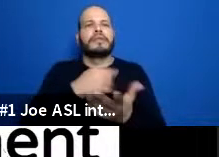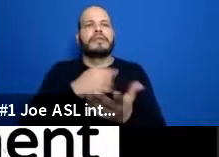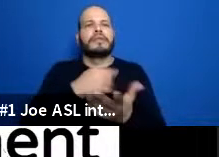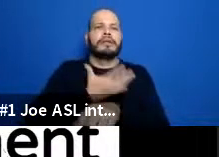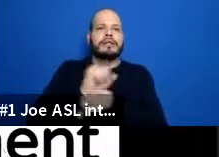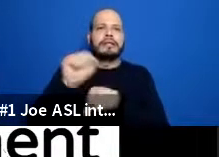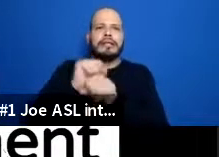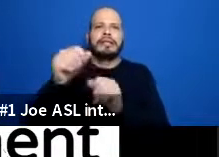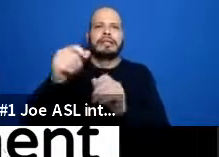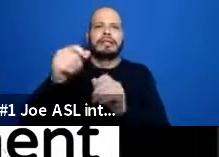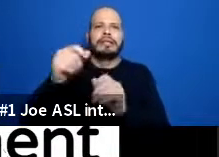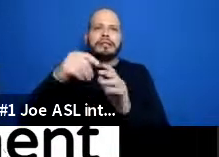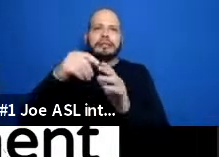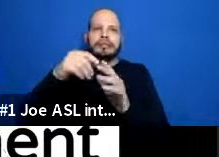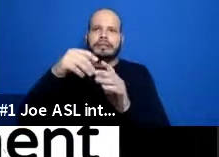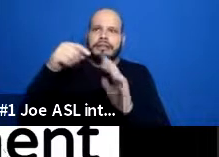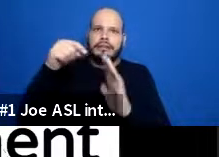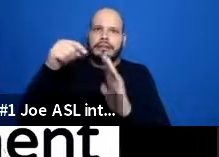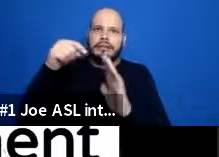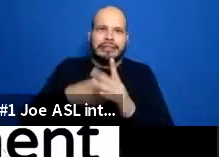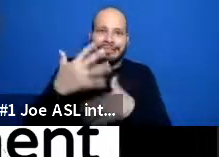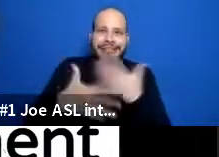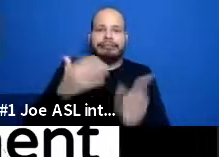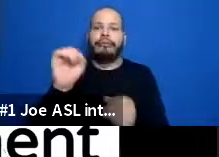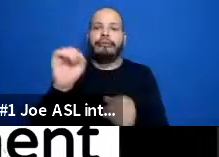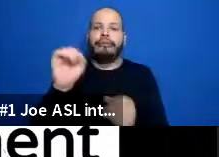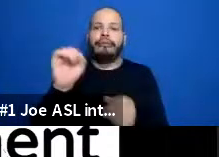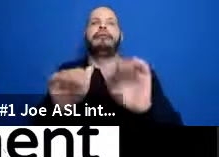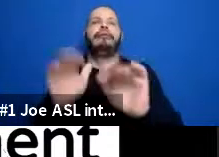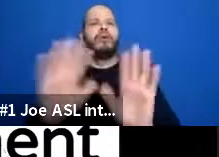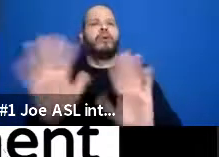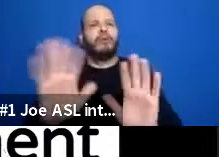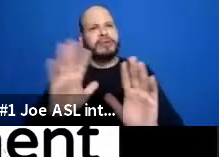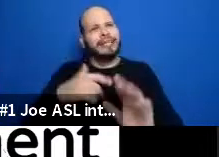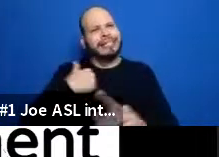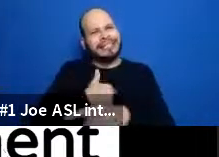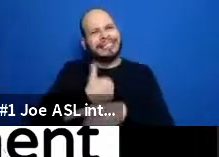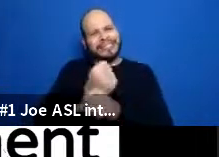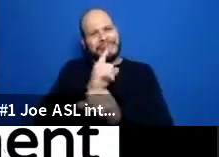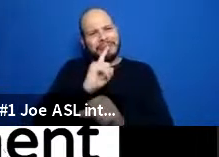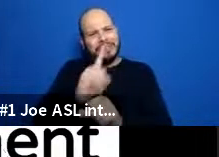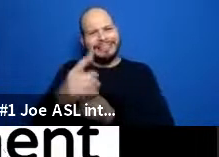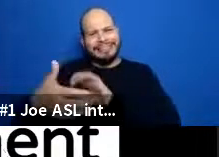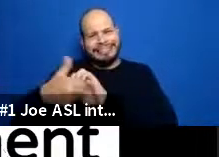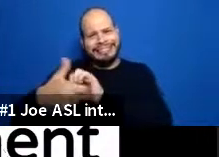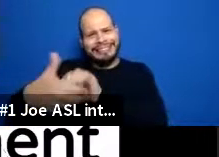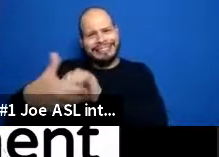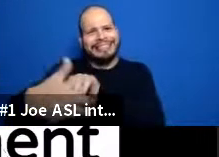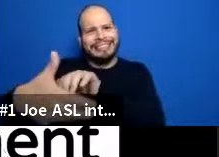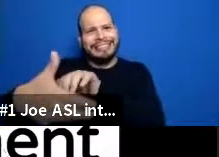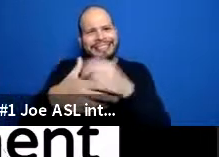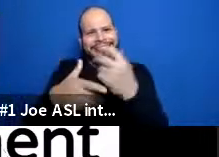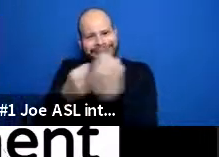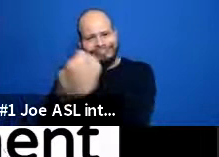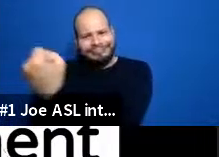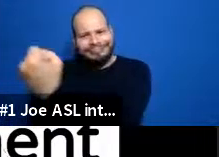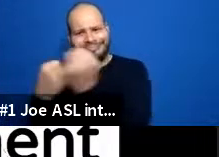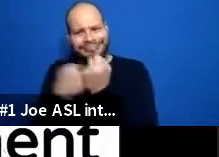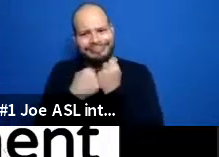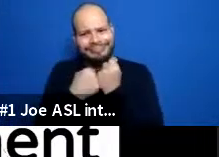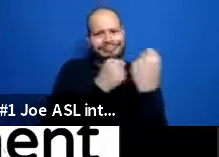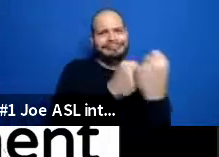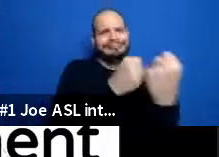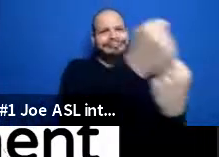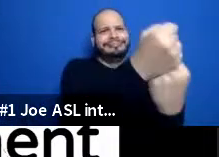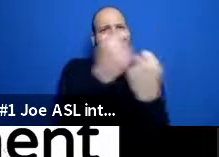Nations who are working to protect their land and people. So in collaboration with this land acknowledgement, we ask that